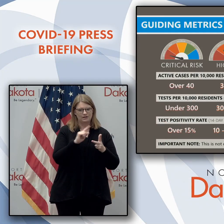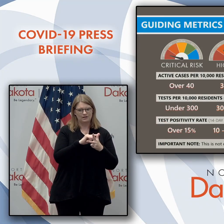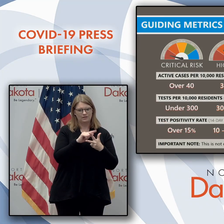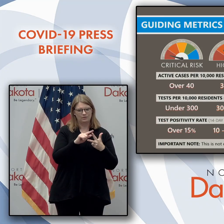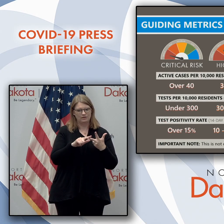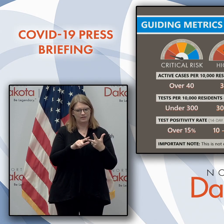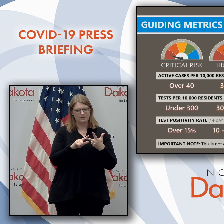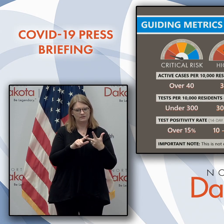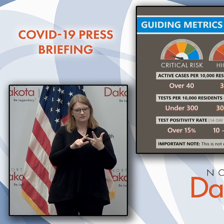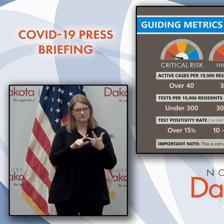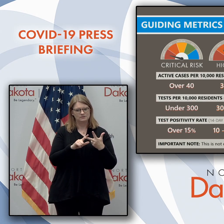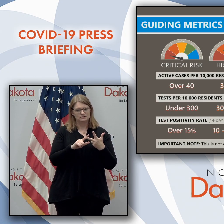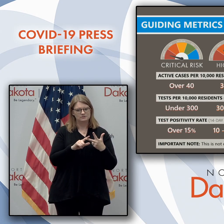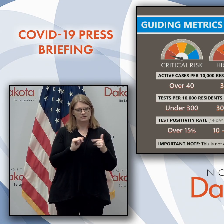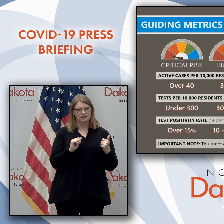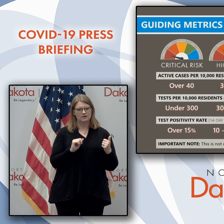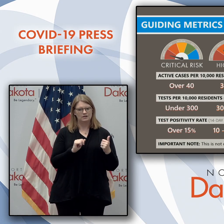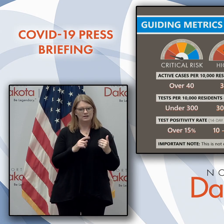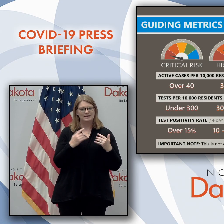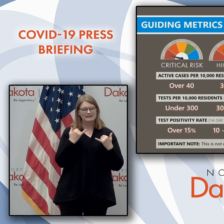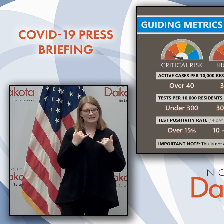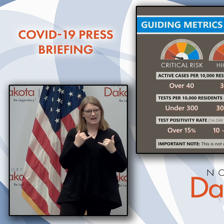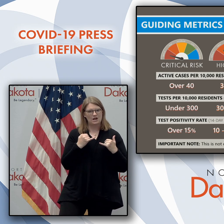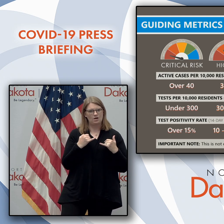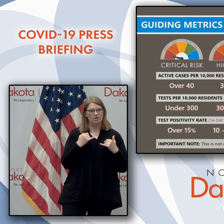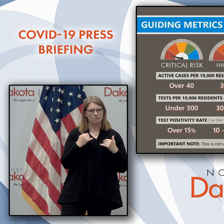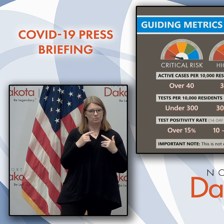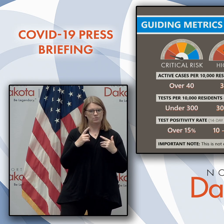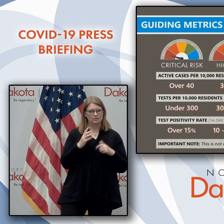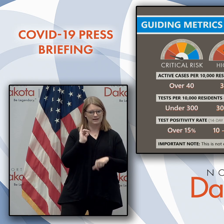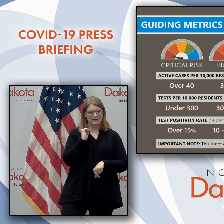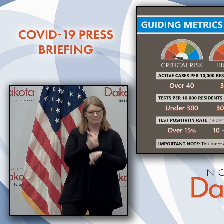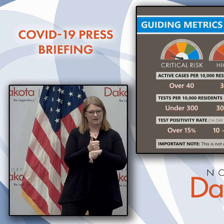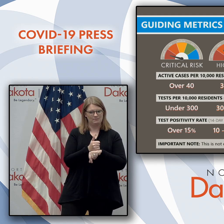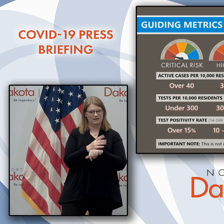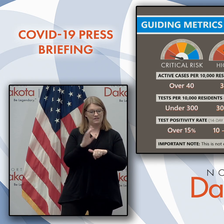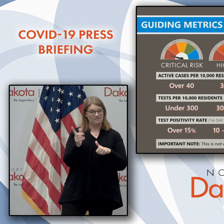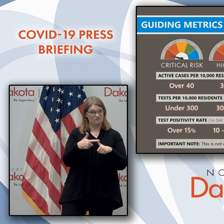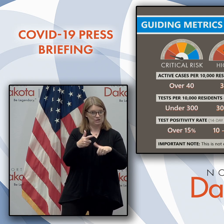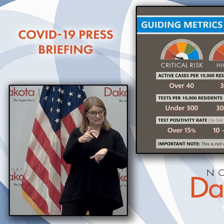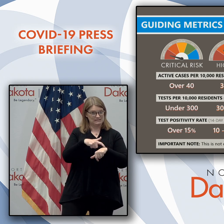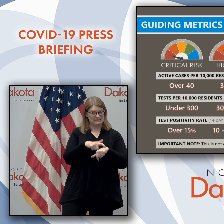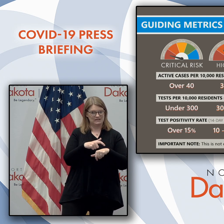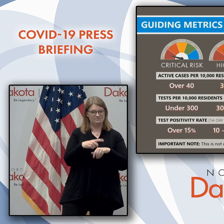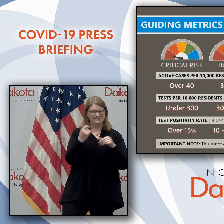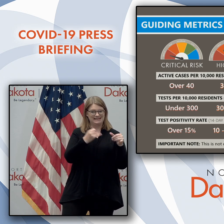we want to move up on the dashboard. With this approach, today we are implementing for the first time